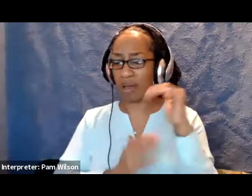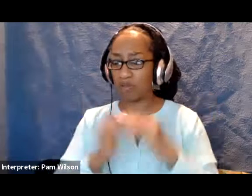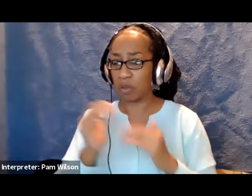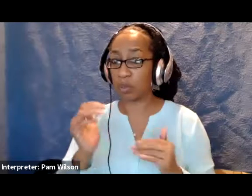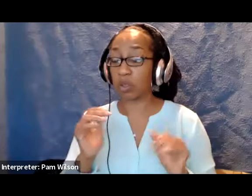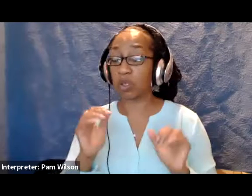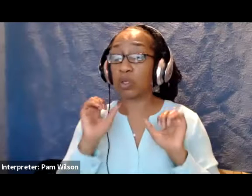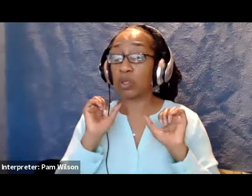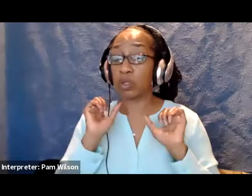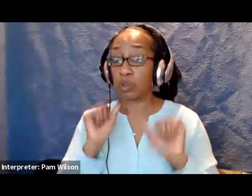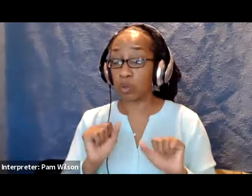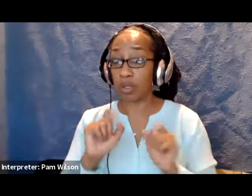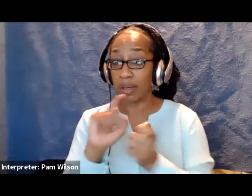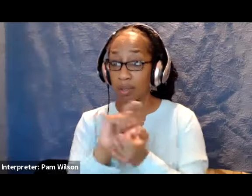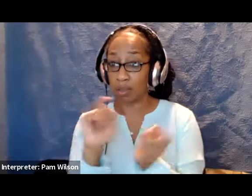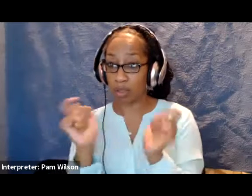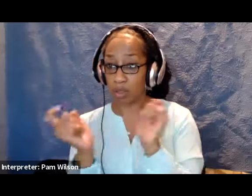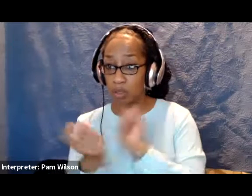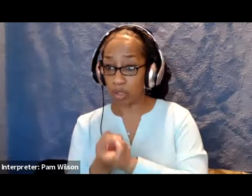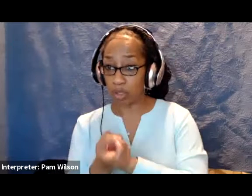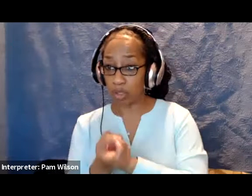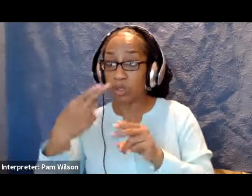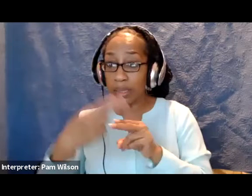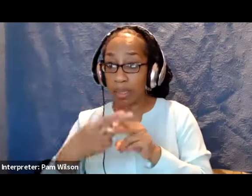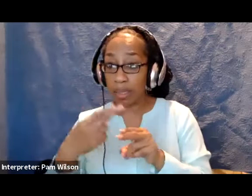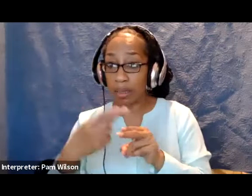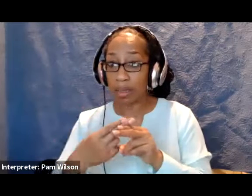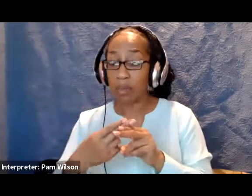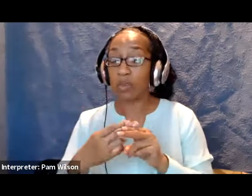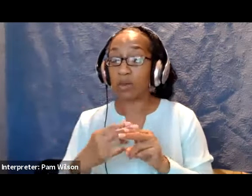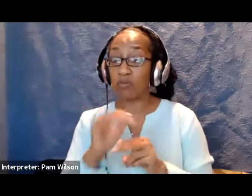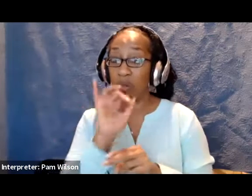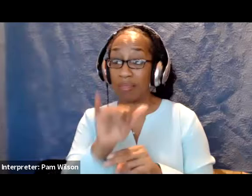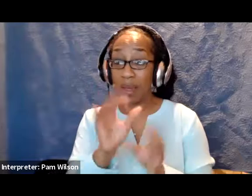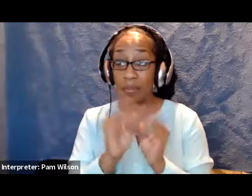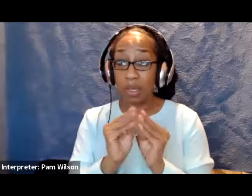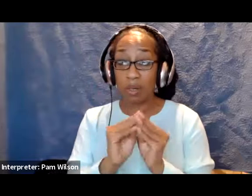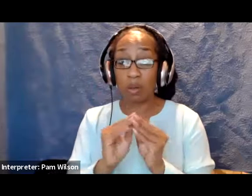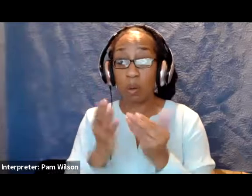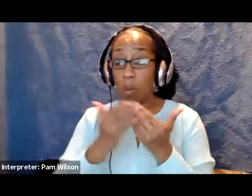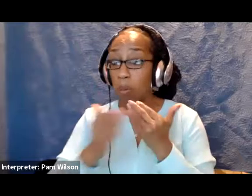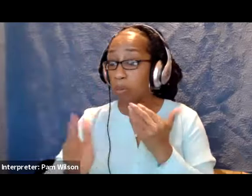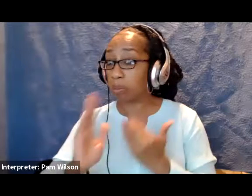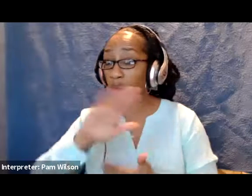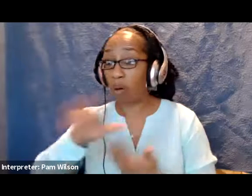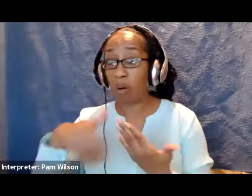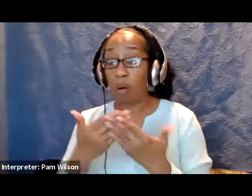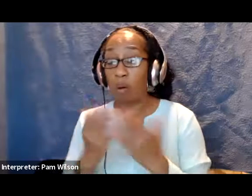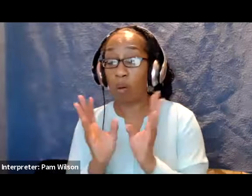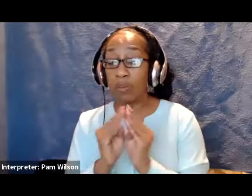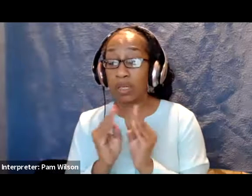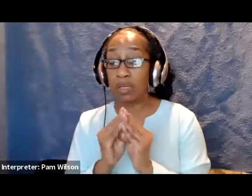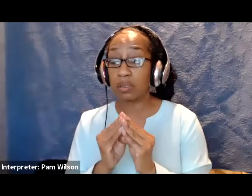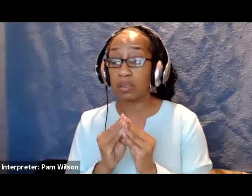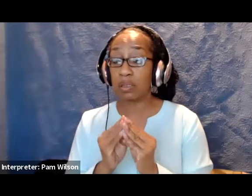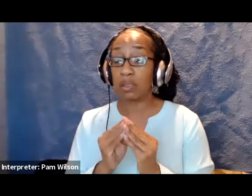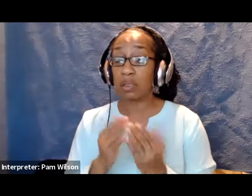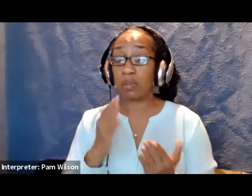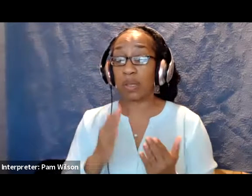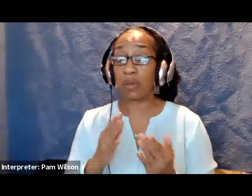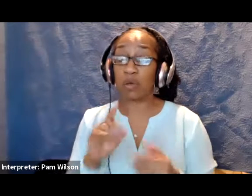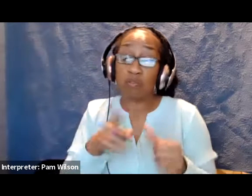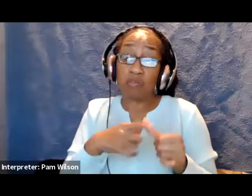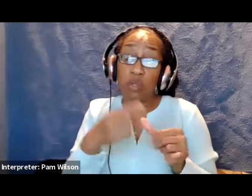your settings and rename yourself for either that meeting or all meetings. And so you may just want to give them your first